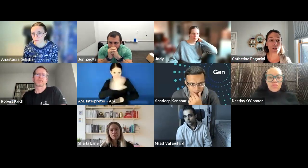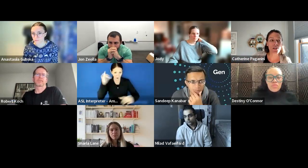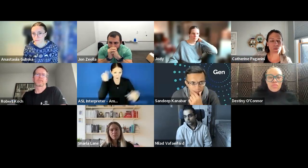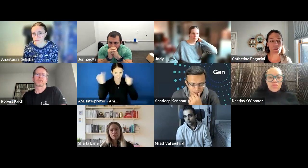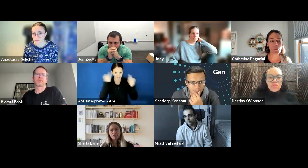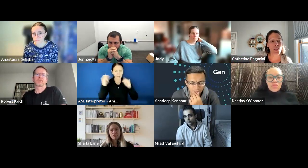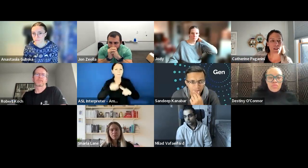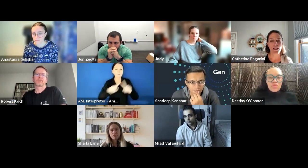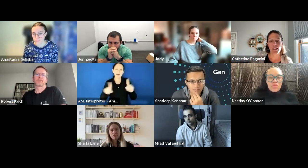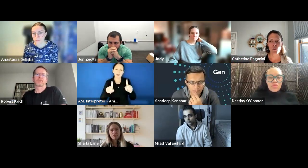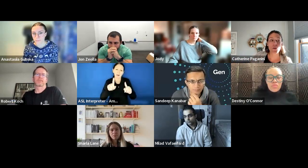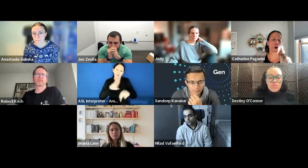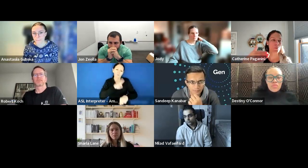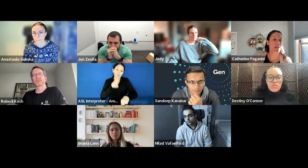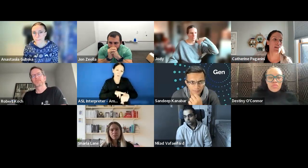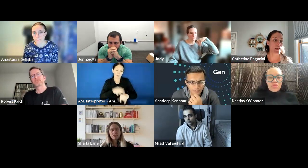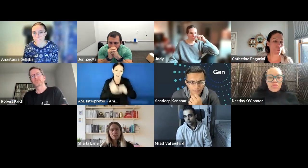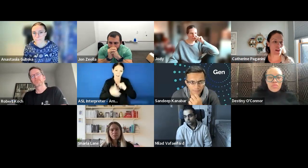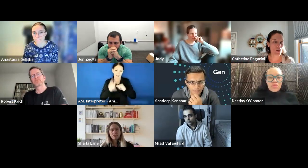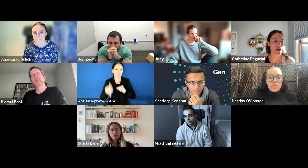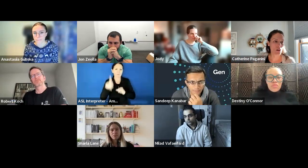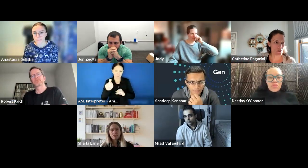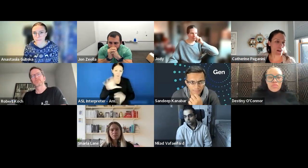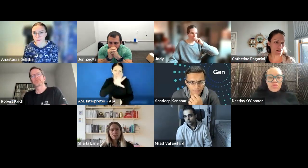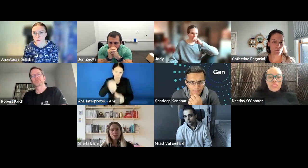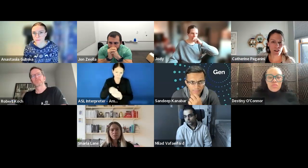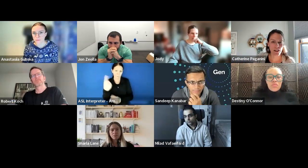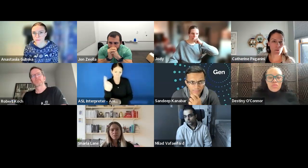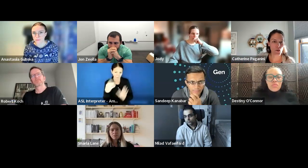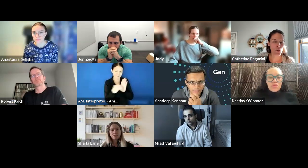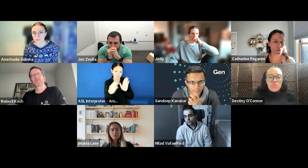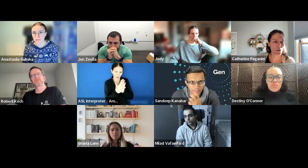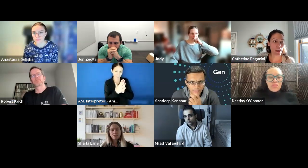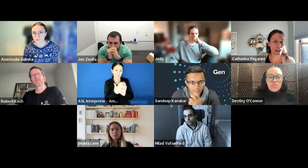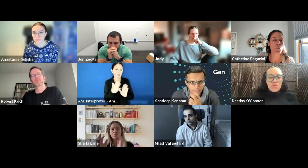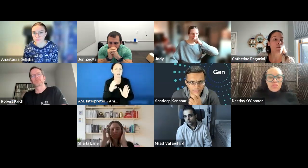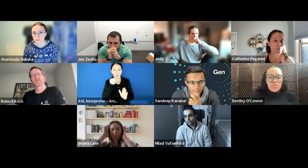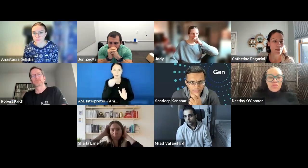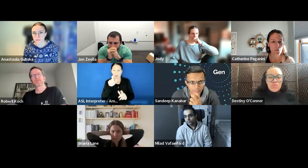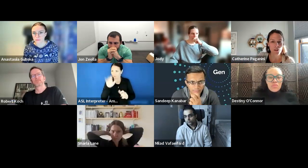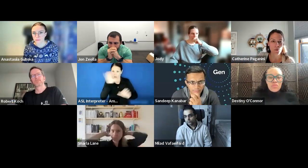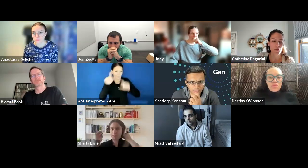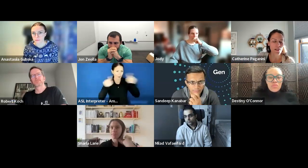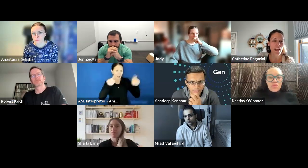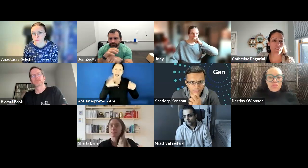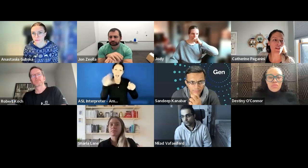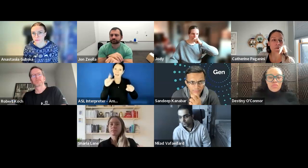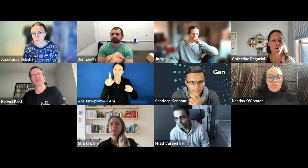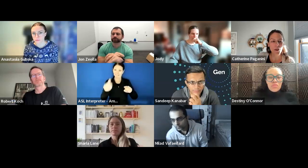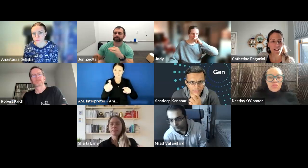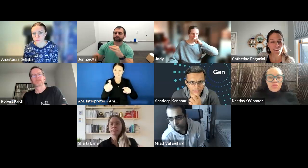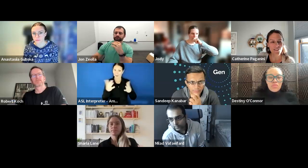of course, ultimately, it should all be in that one document together, right? People should not be looking, and it should be public because we want